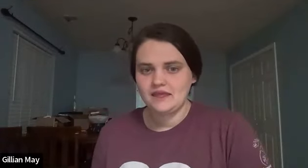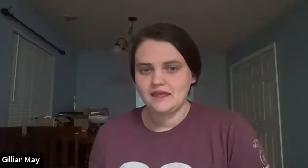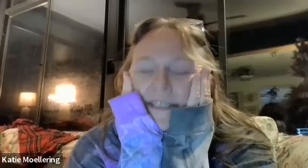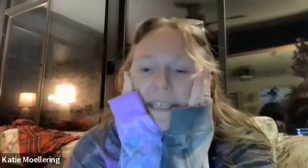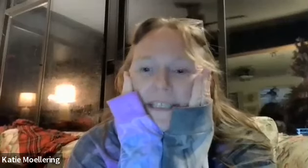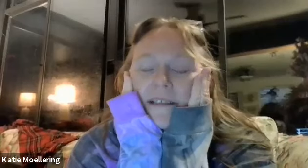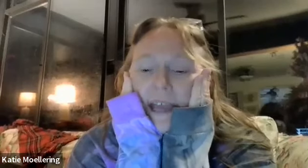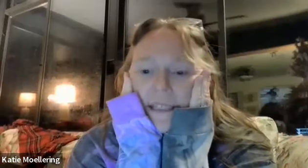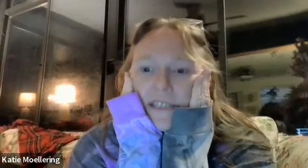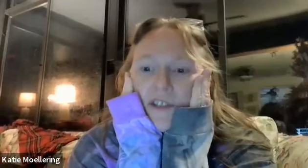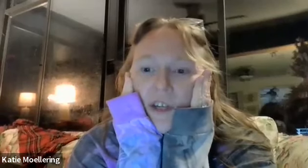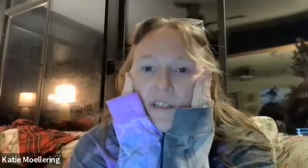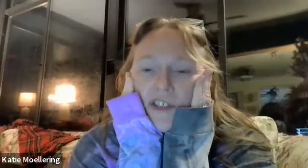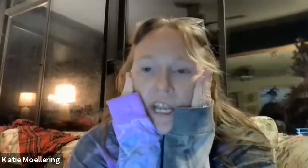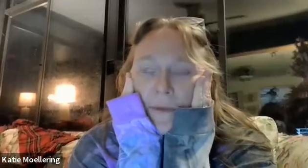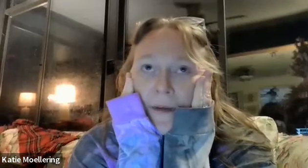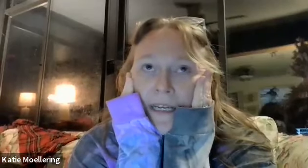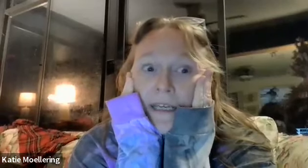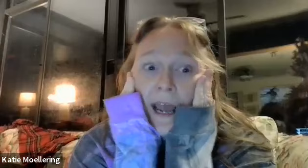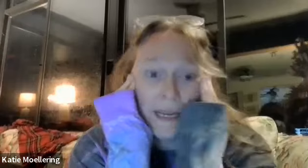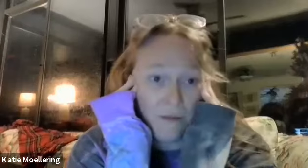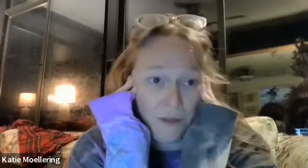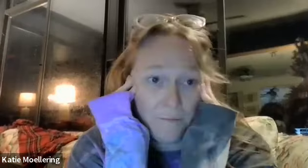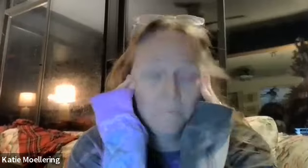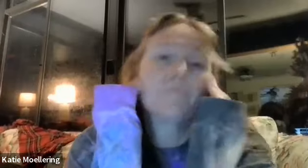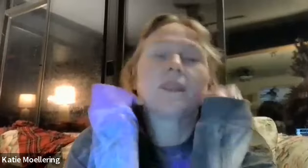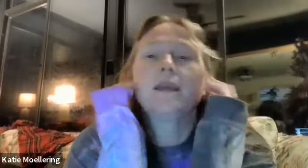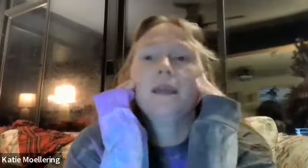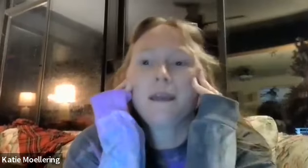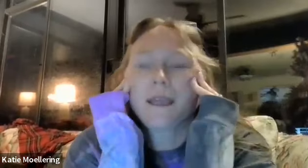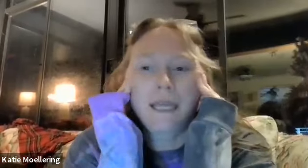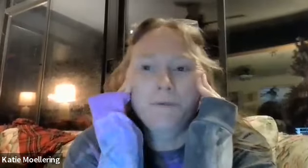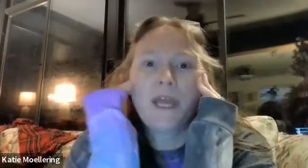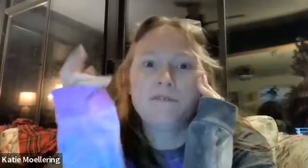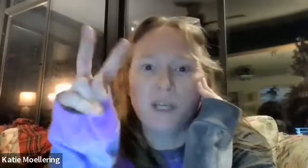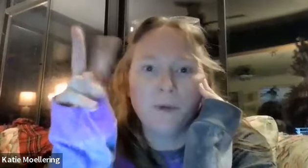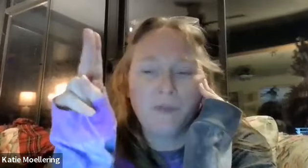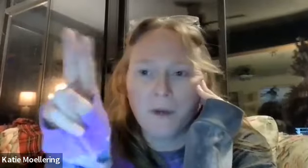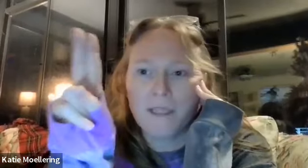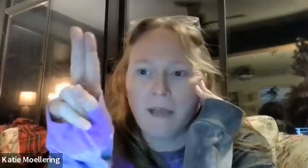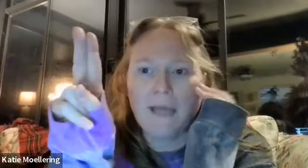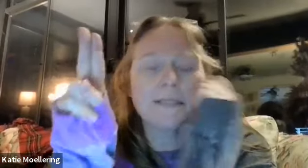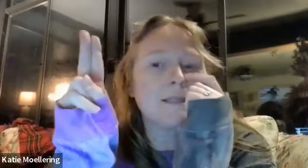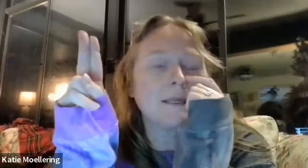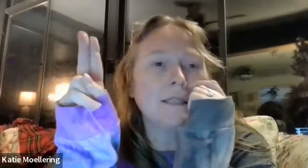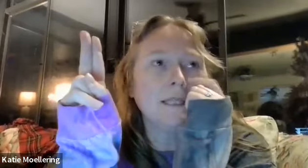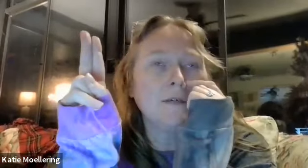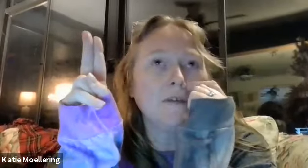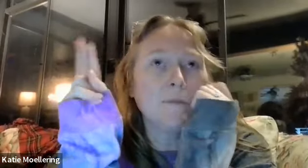the next classes start January 9th. And we'll have January, February class. Then I think we have a